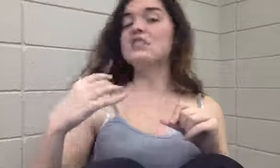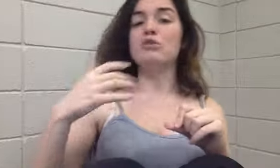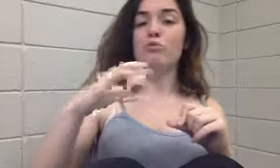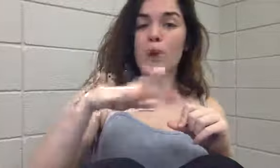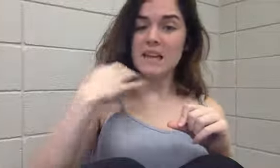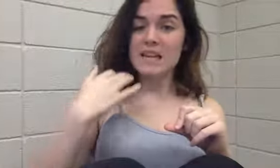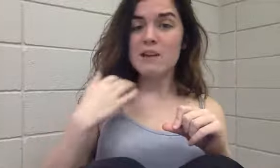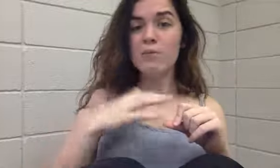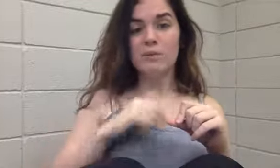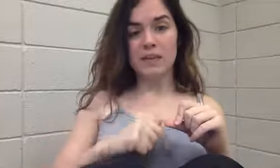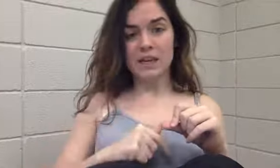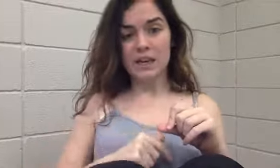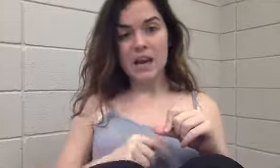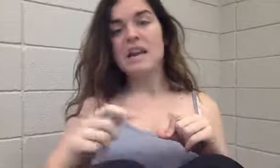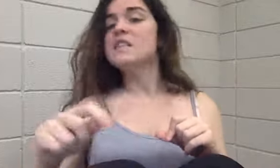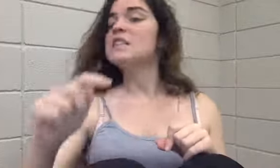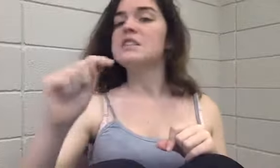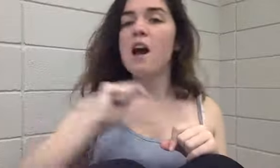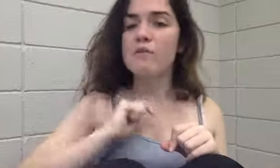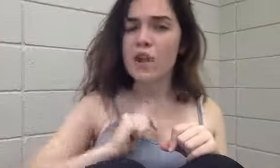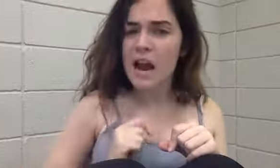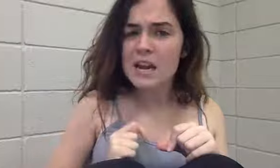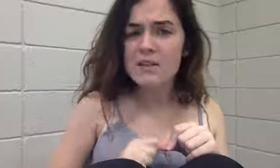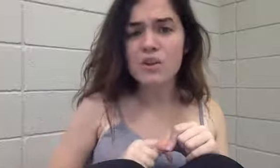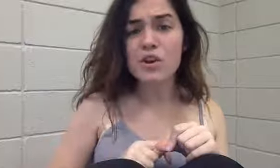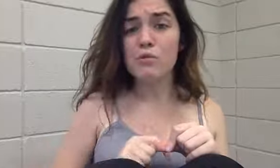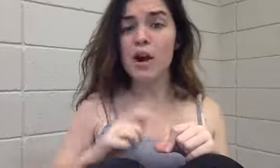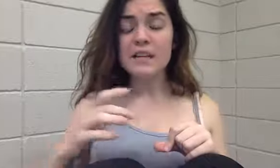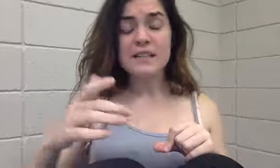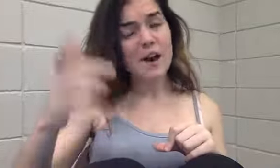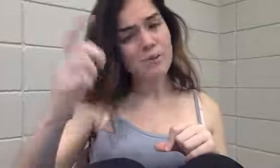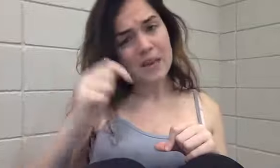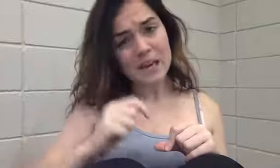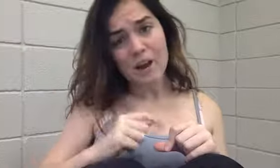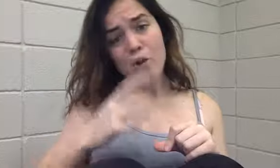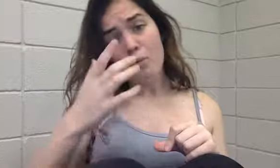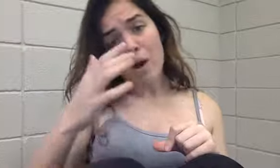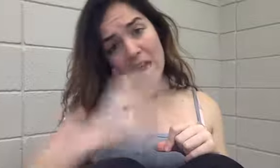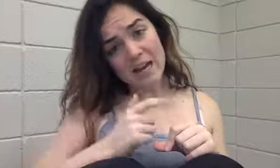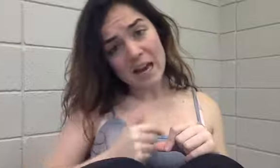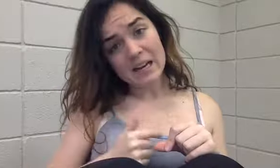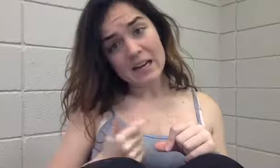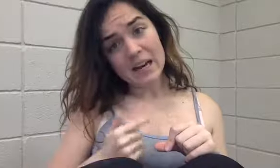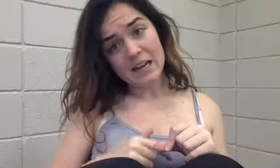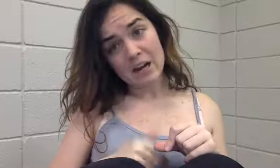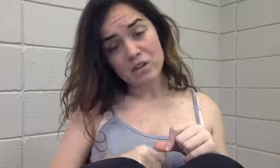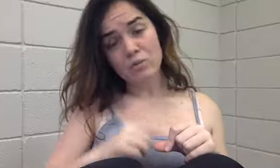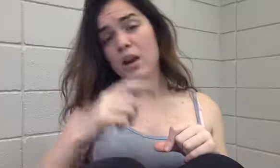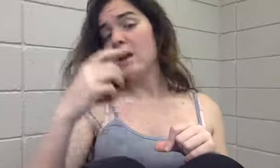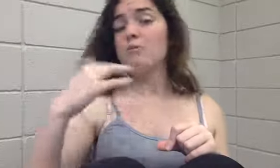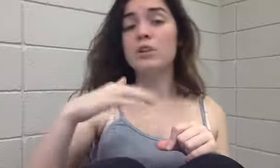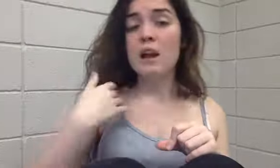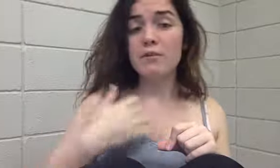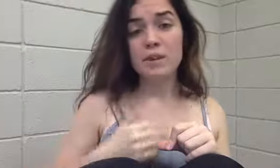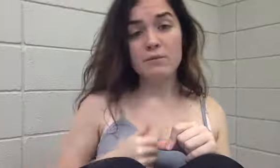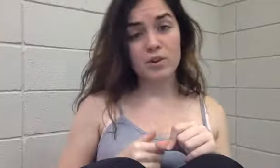way that it will be. And it is not for any of you to tell me what I can and cannot do. It will never be for you to